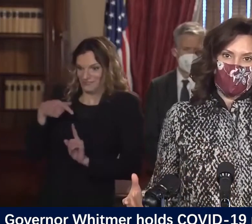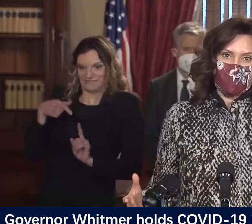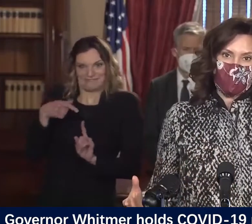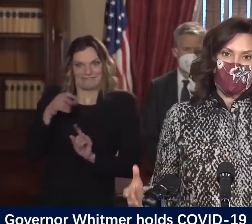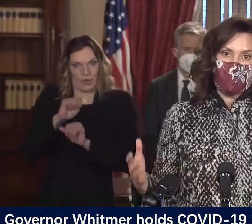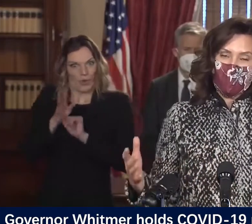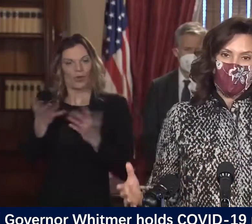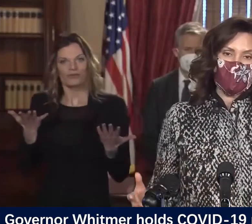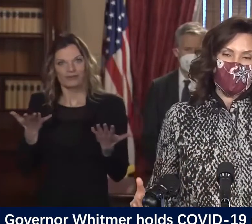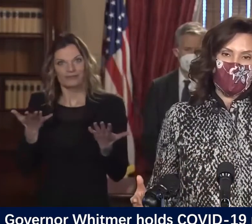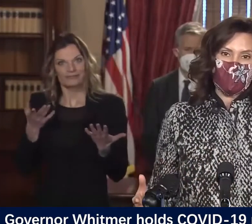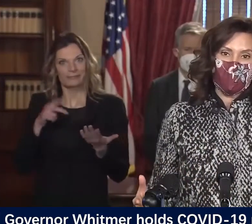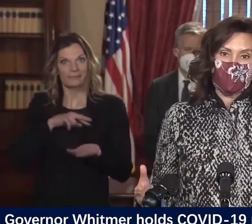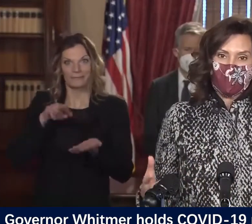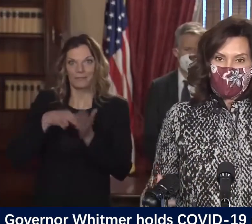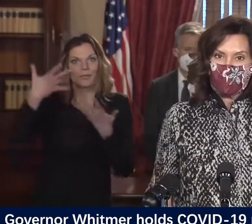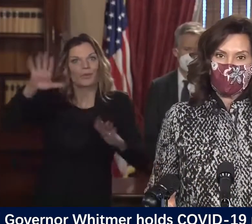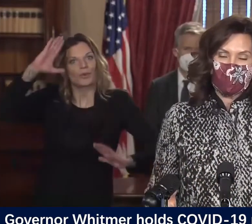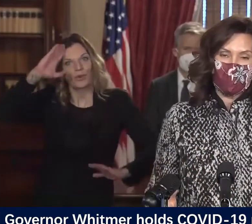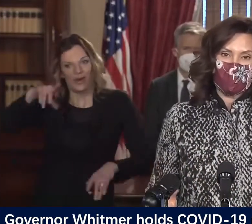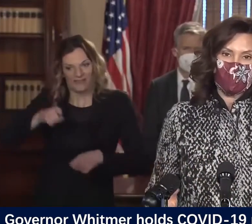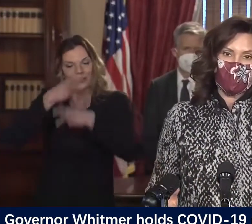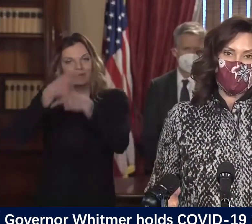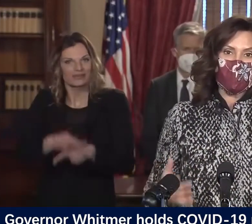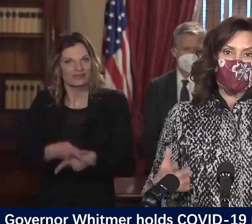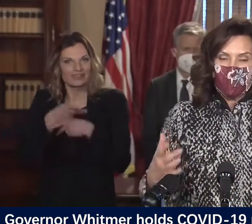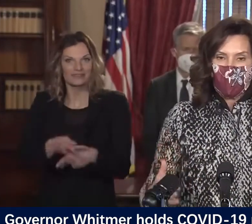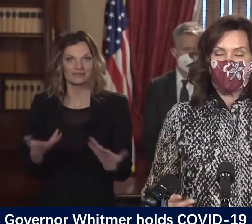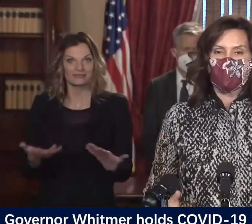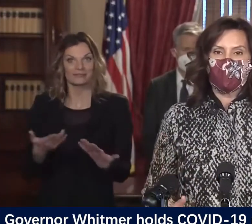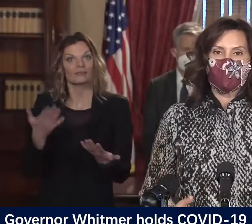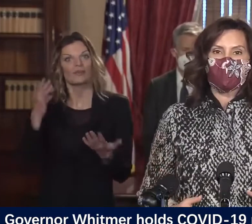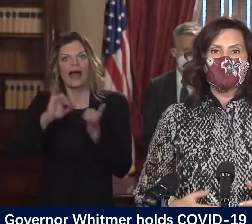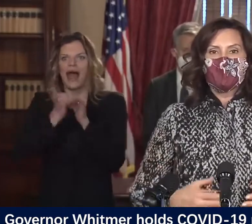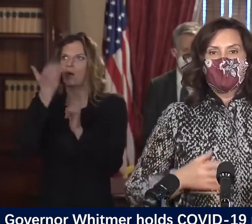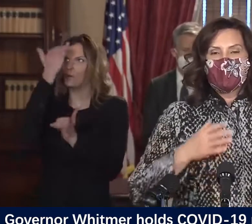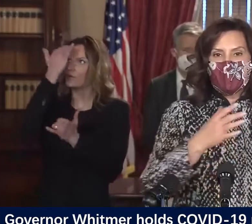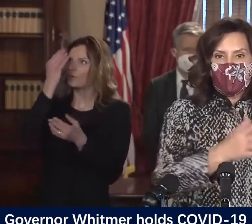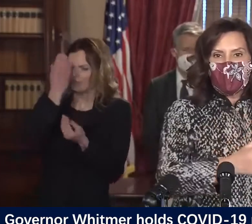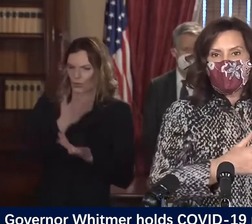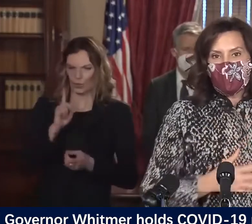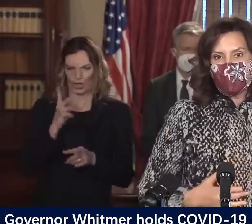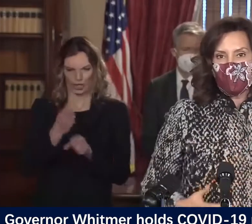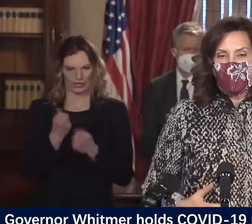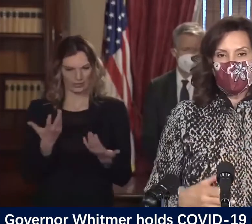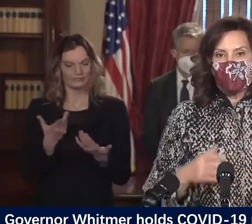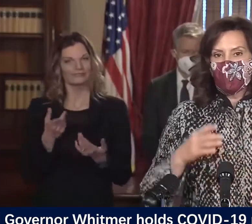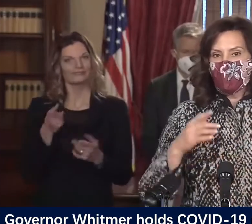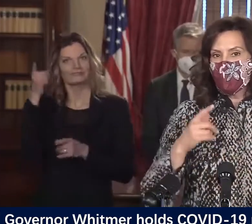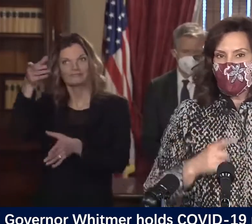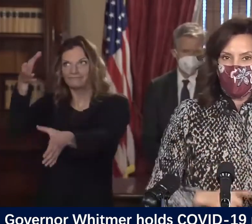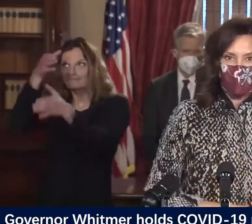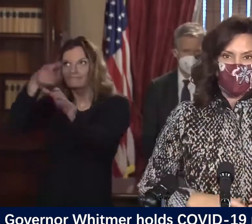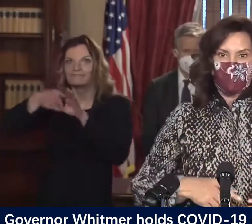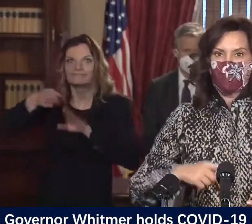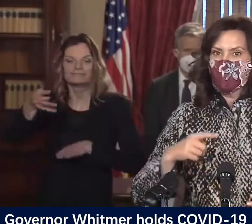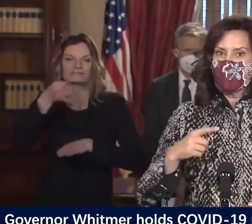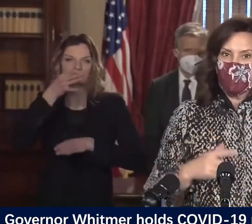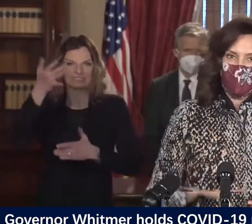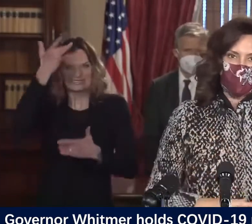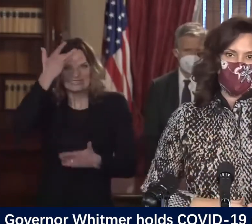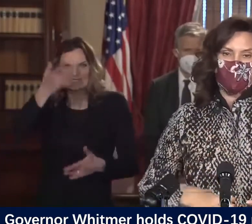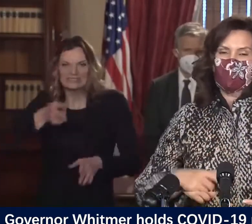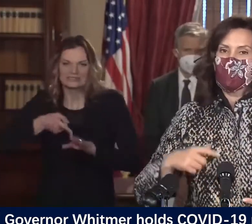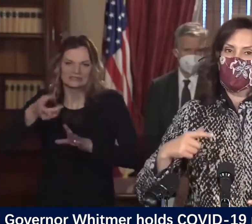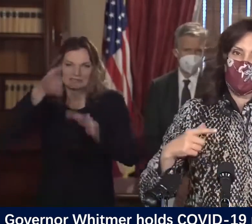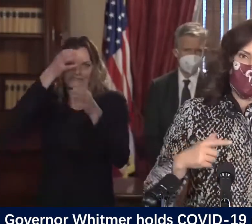months ahead of us. We know this because we've been listening to the experts. We know this because at every step of the way, the epidemiologists, the public